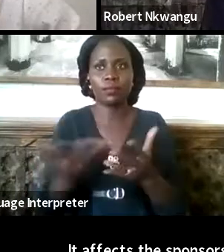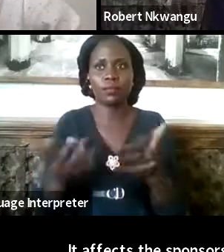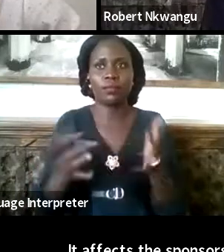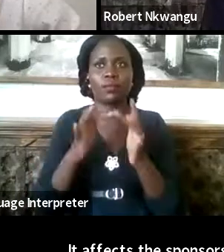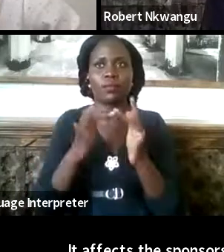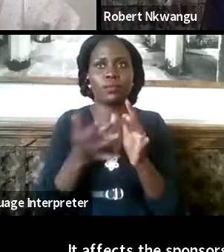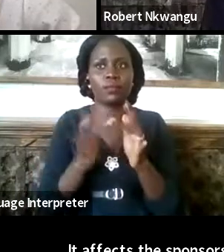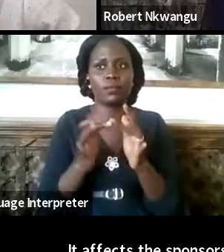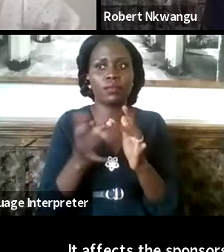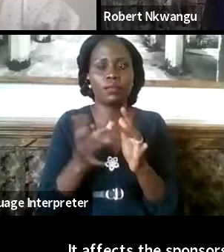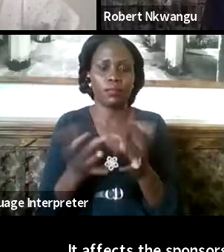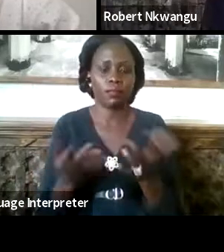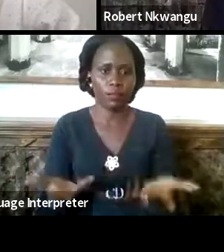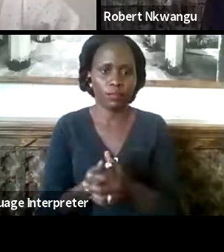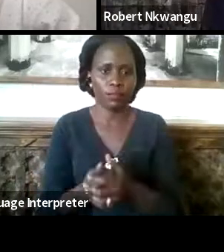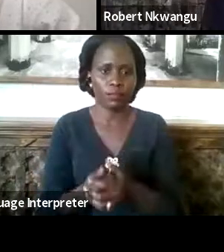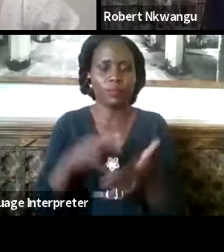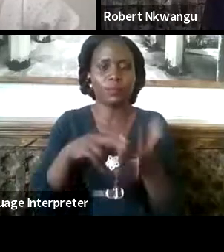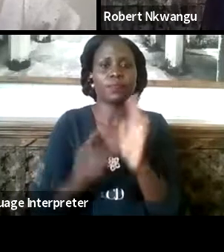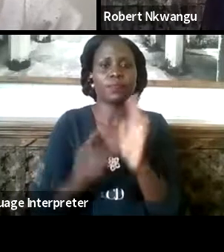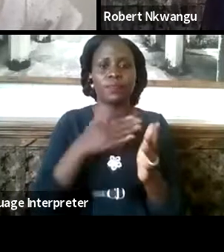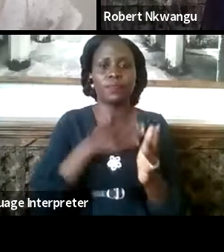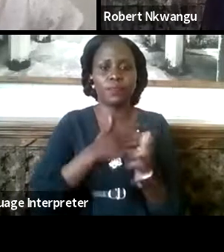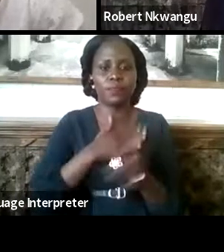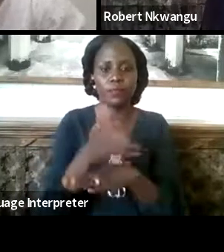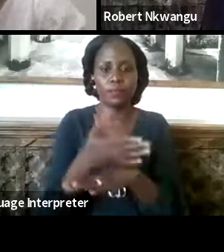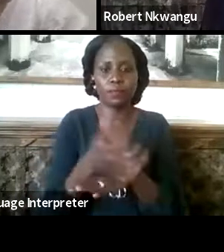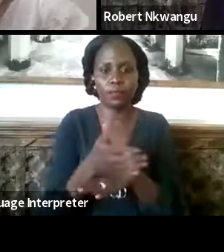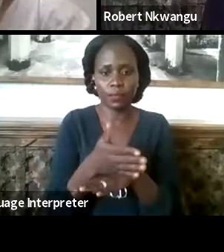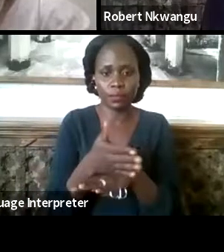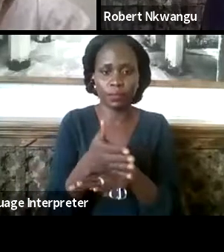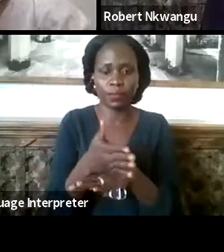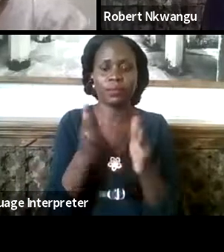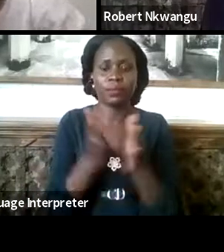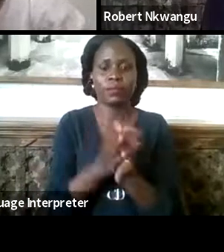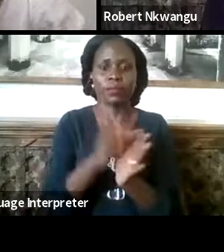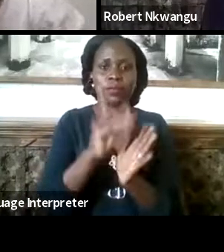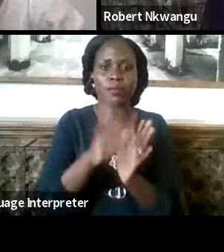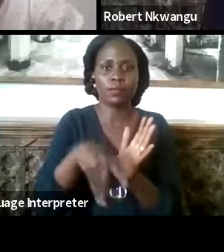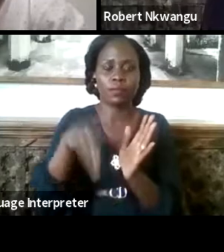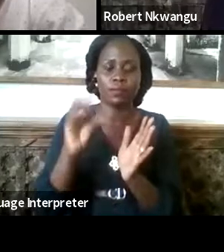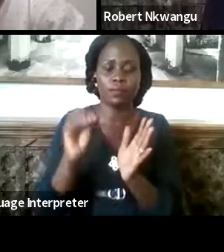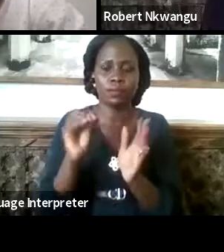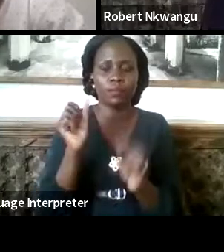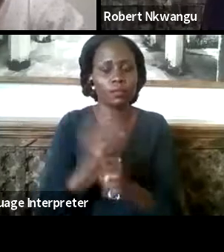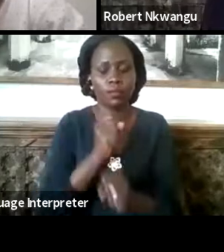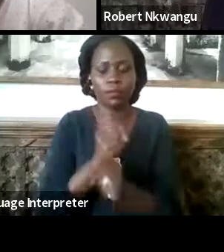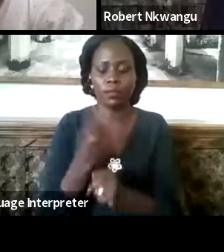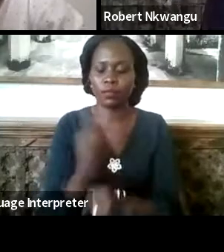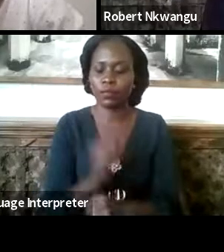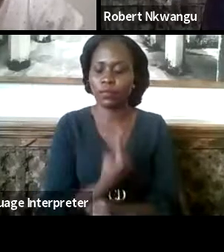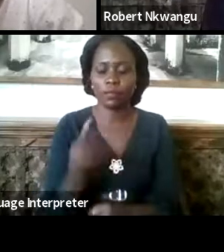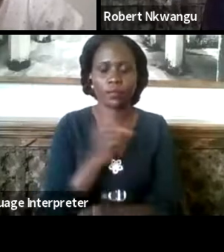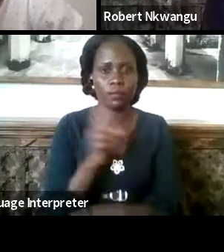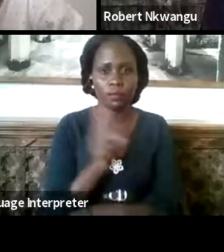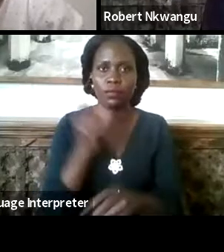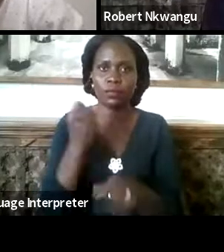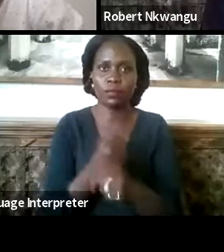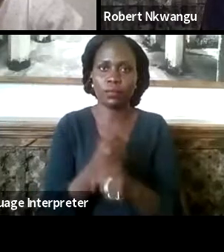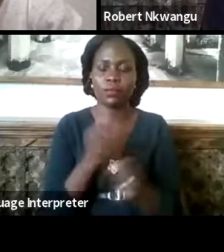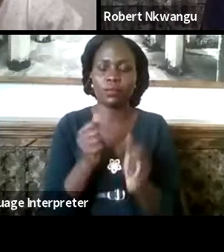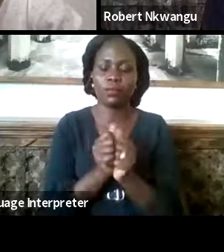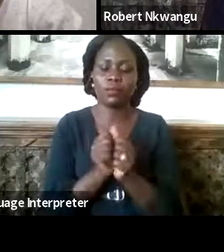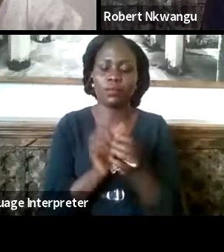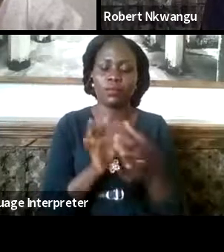I think for me as a minister and the DPOs, I can't work alone. I want to work with them and ensure that we can be able